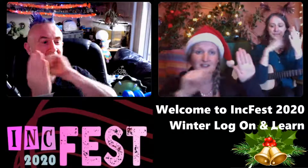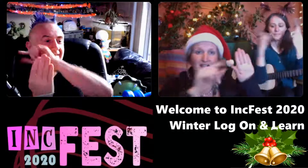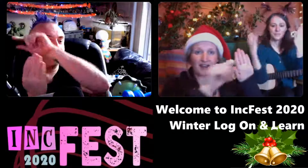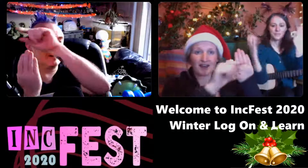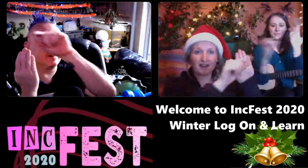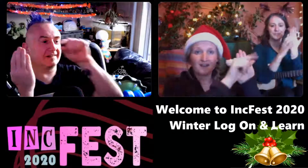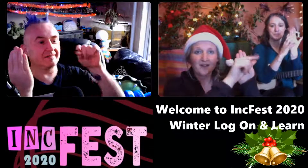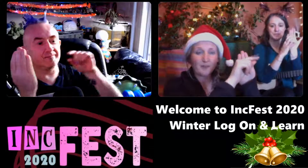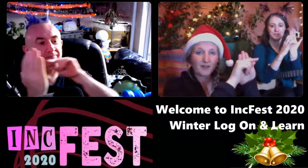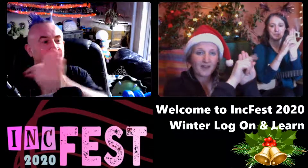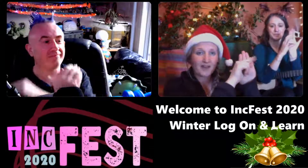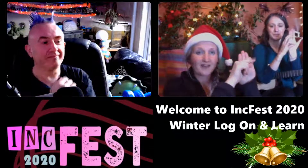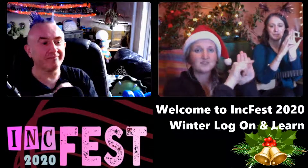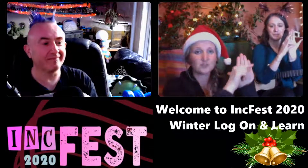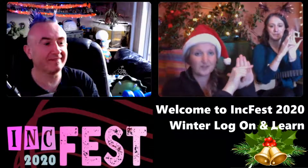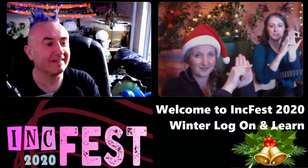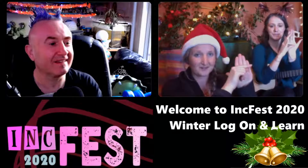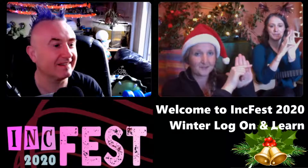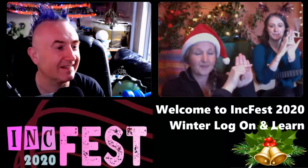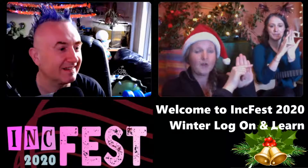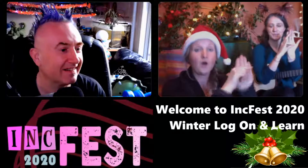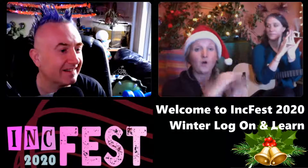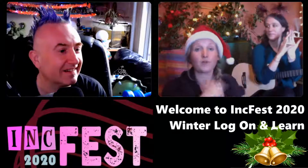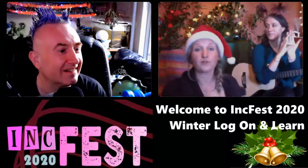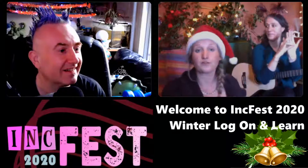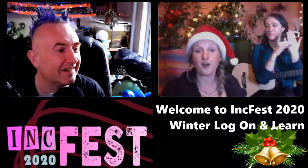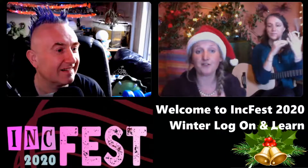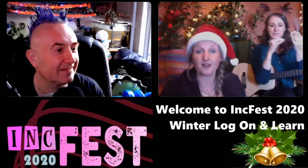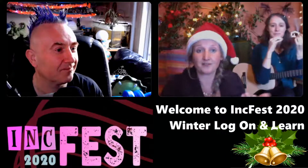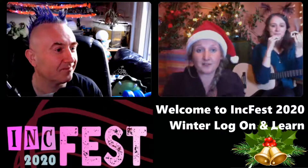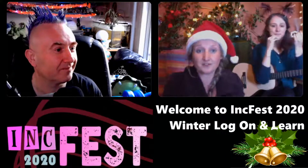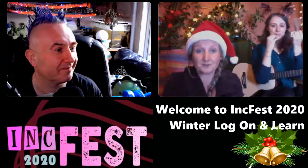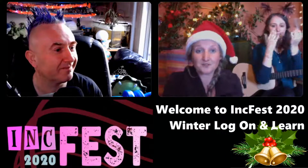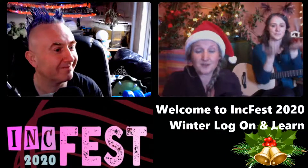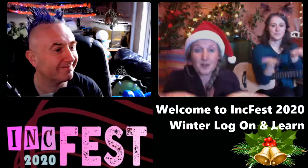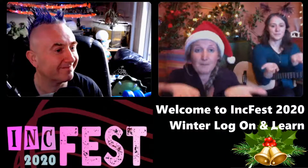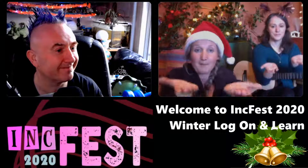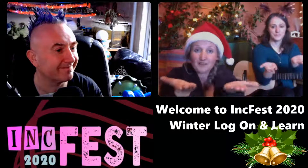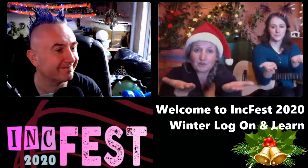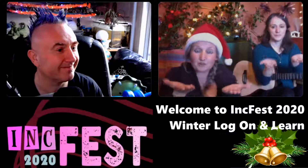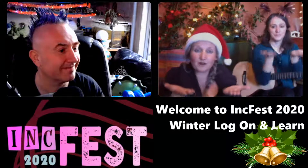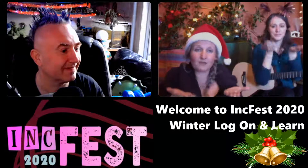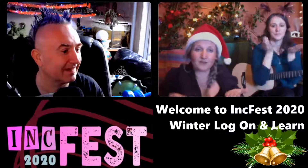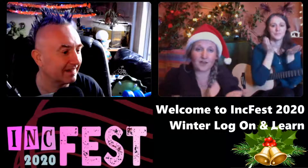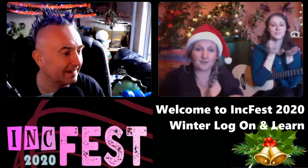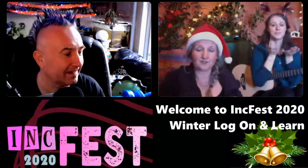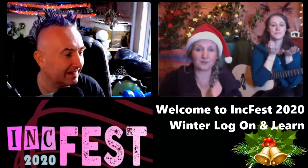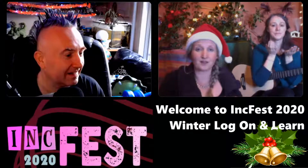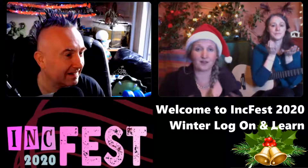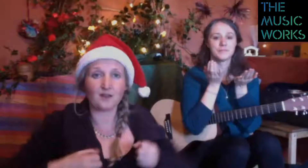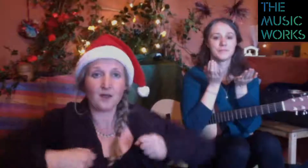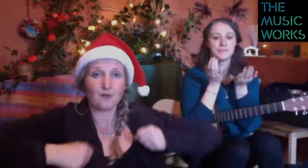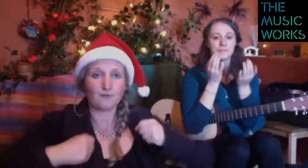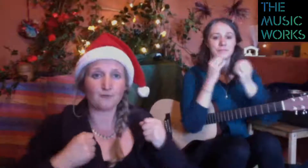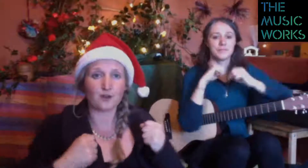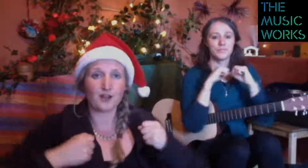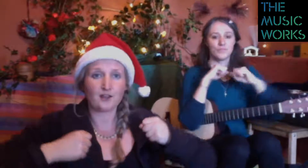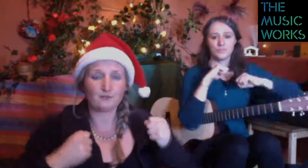in a pear tree. On the third day of Christmas, my true love gave to me three